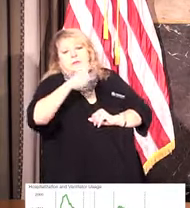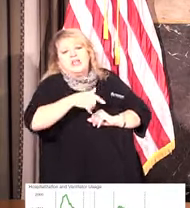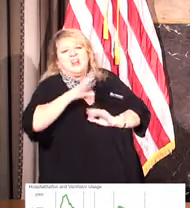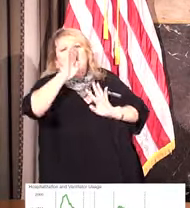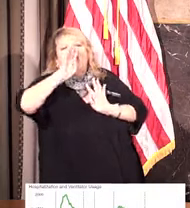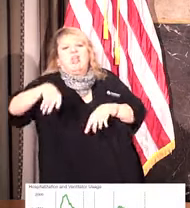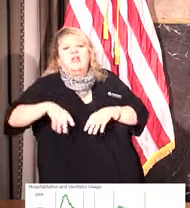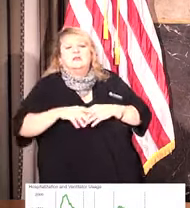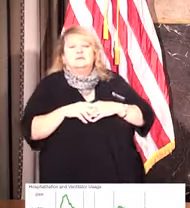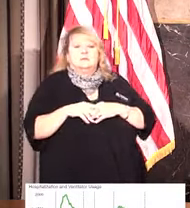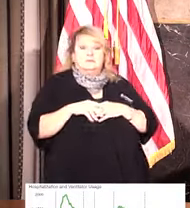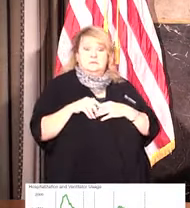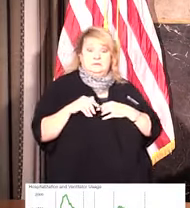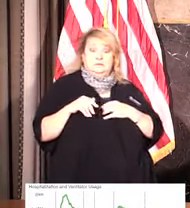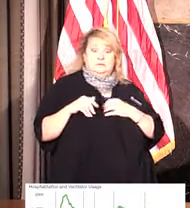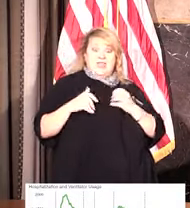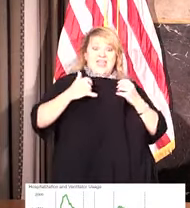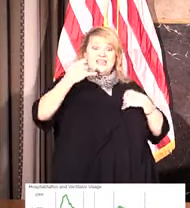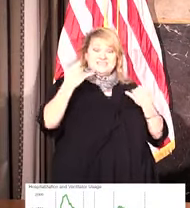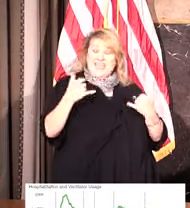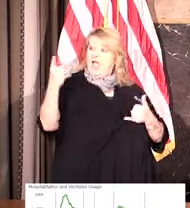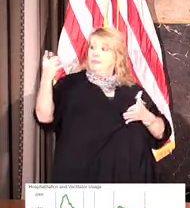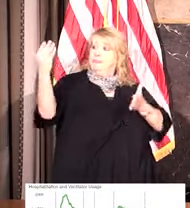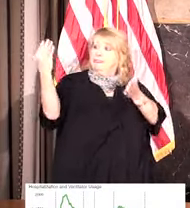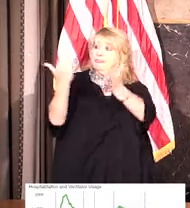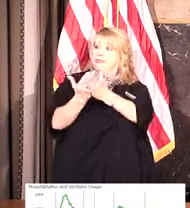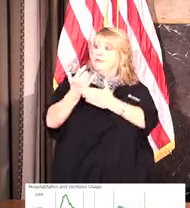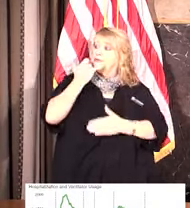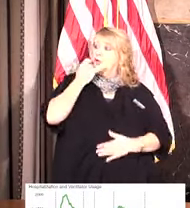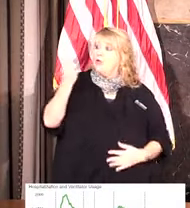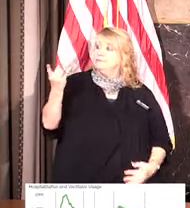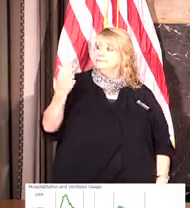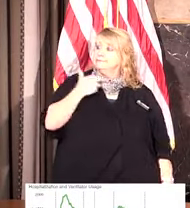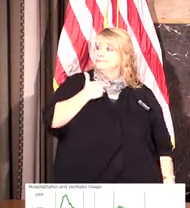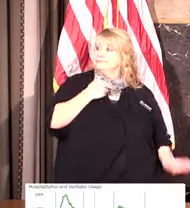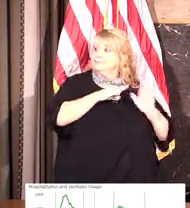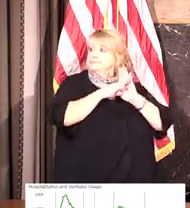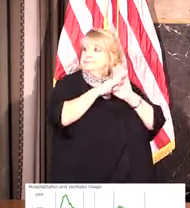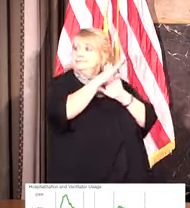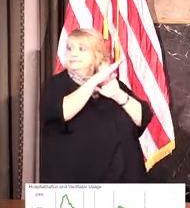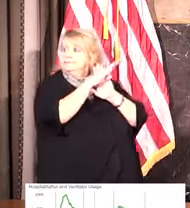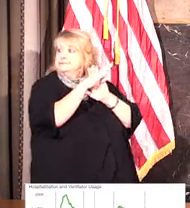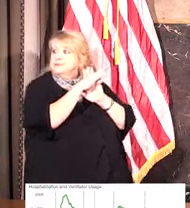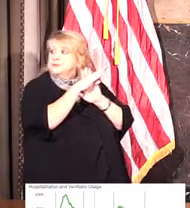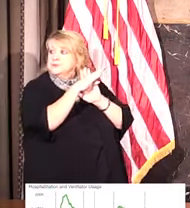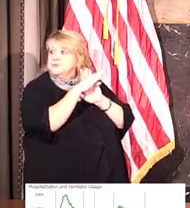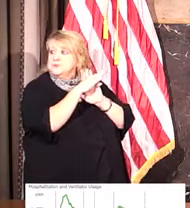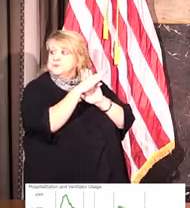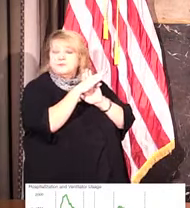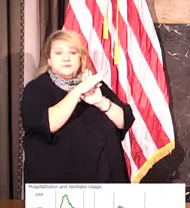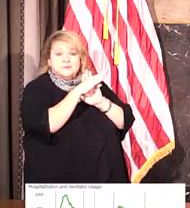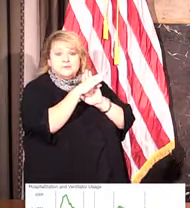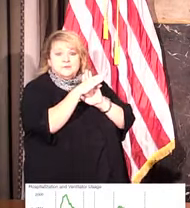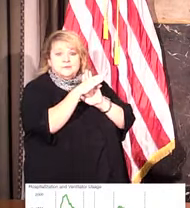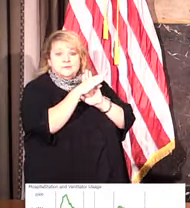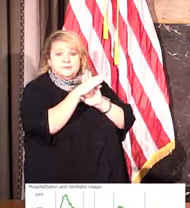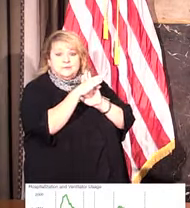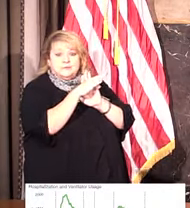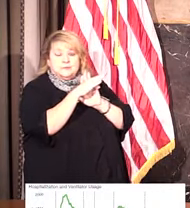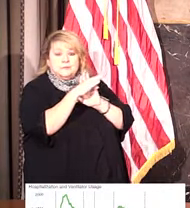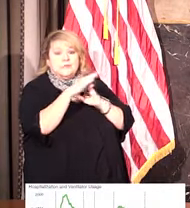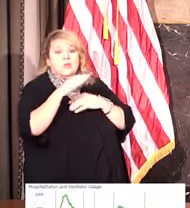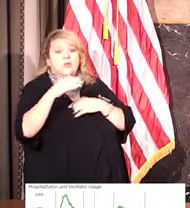them. Now that that's been proven wrong, and we do have a declared public health emergency, and by the way, we have one in fact